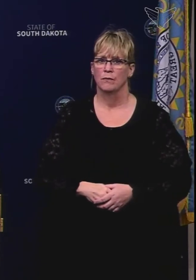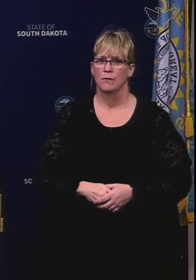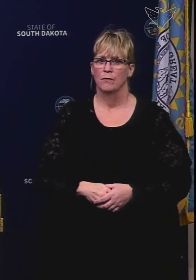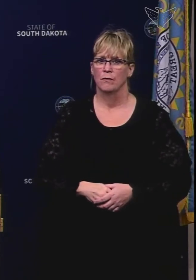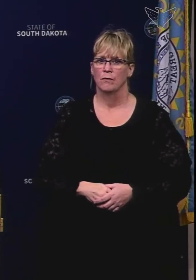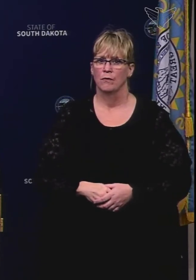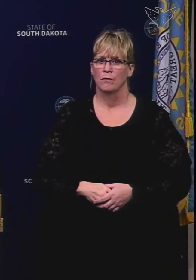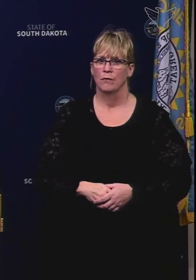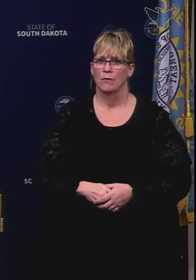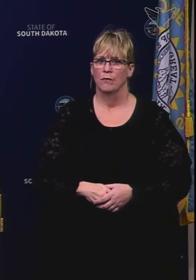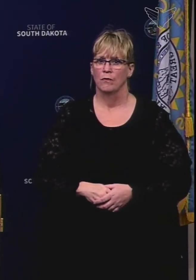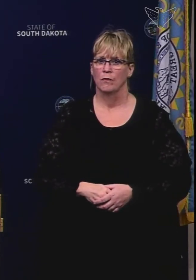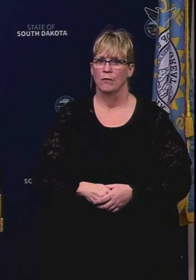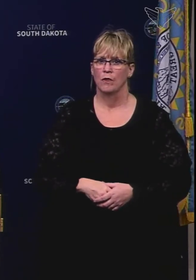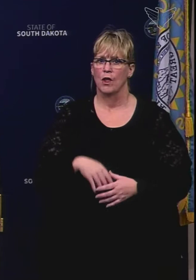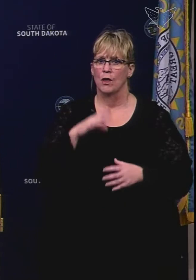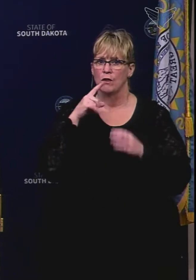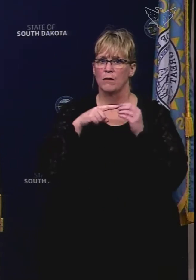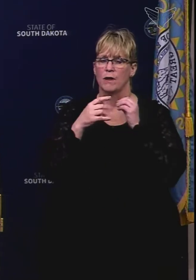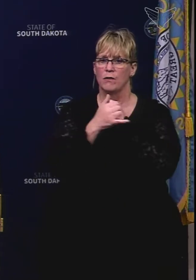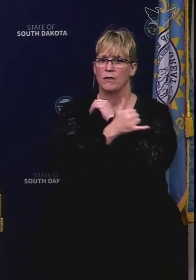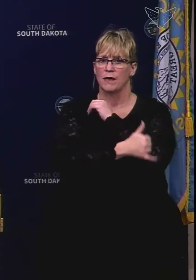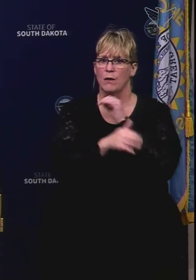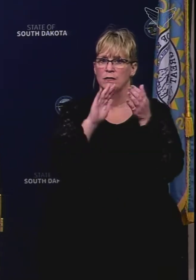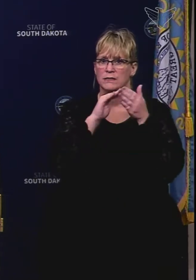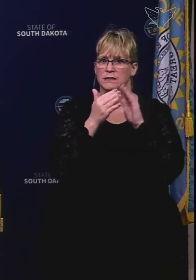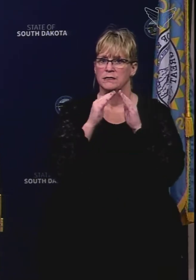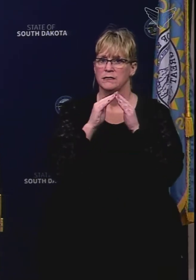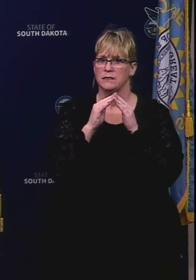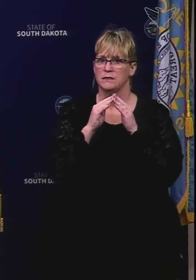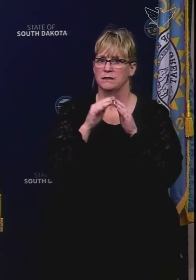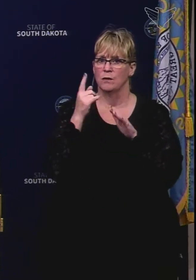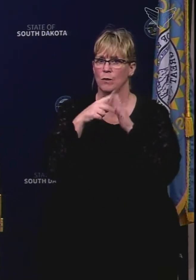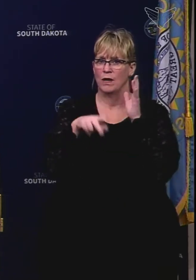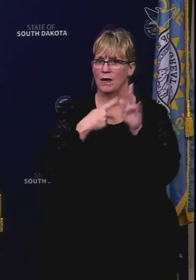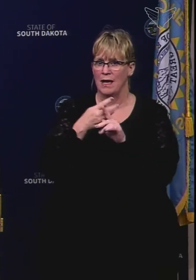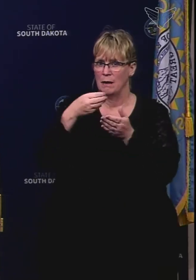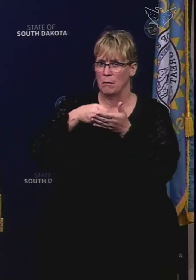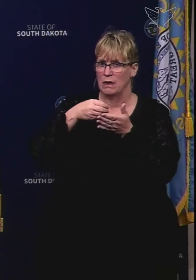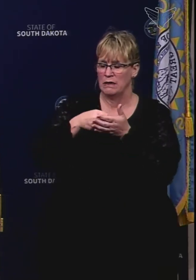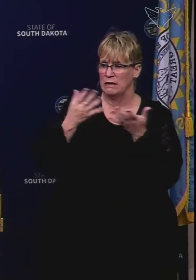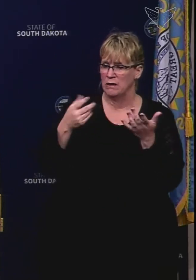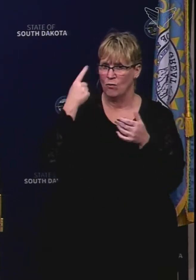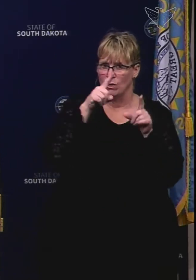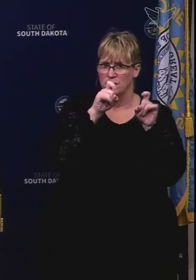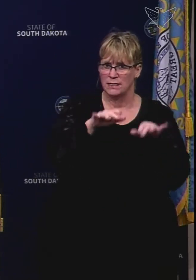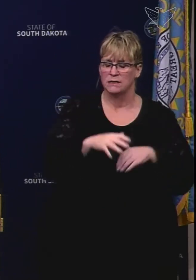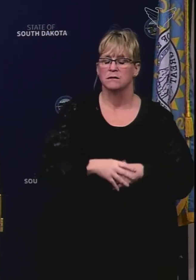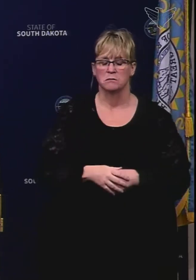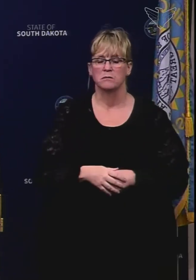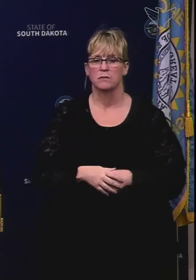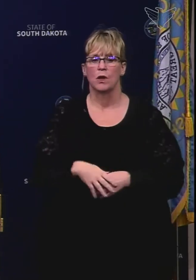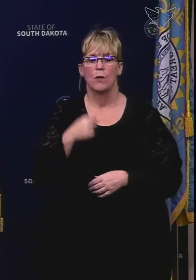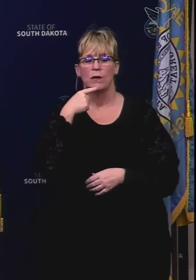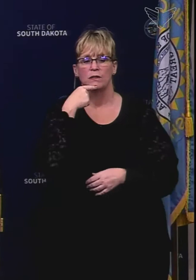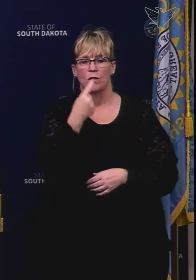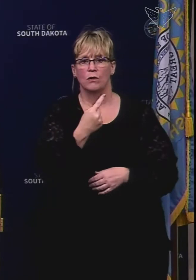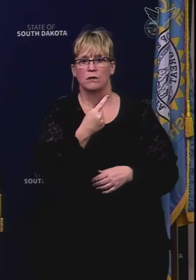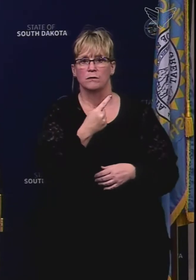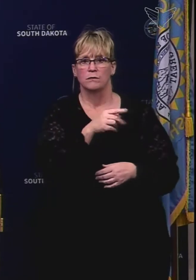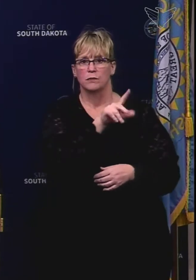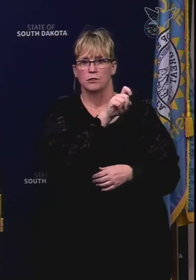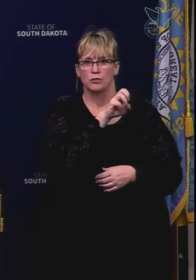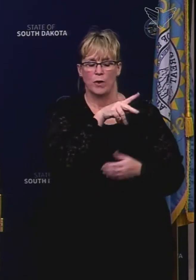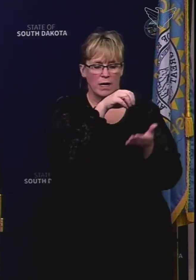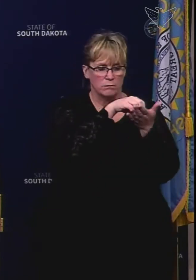of expenses can counties and cities claim beyond just testing? Yeah, what we told them to start tracking is any